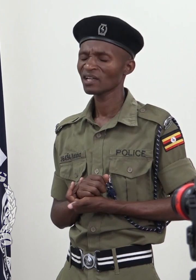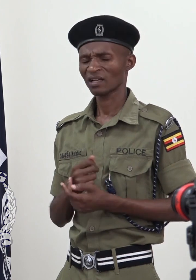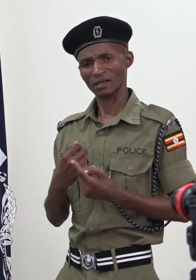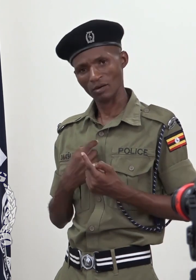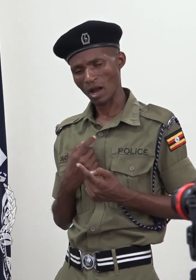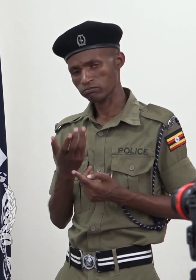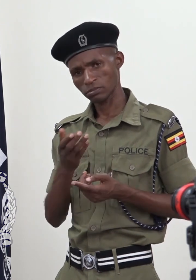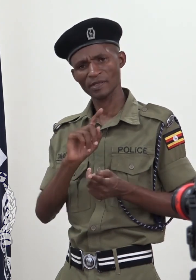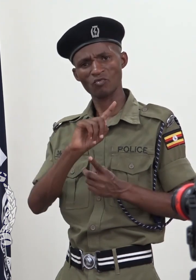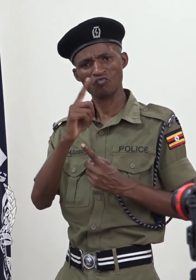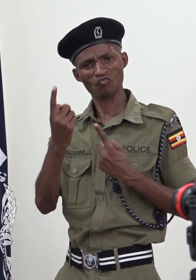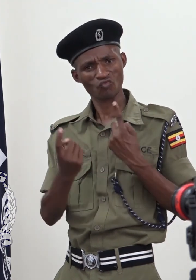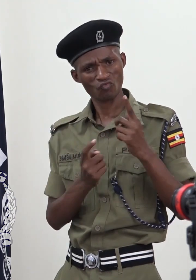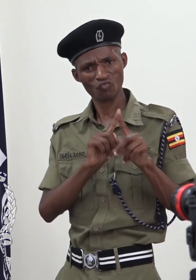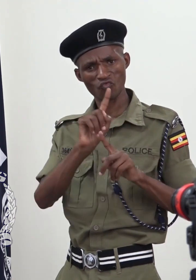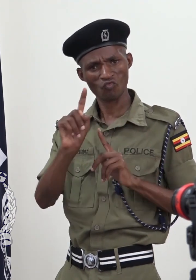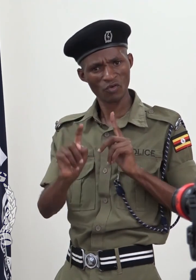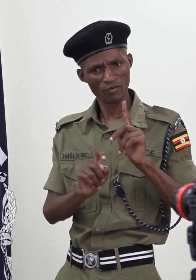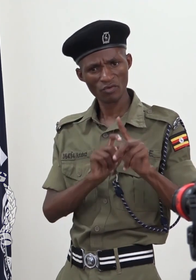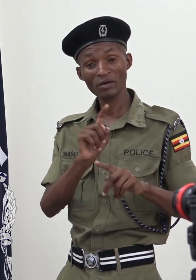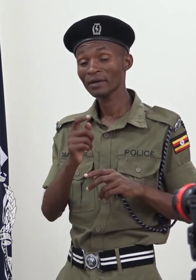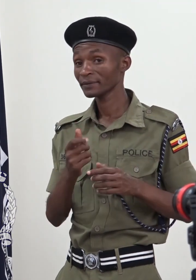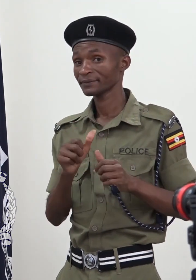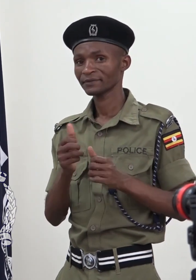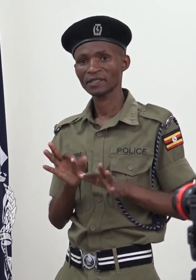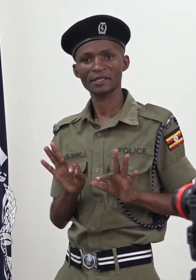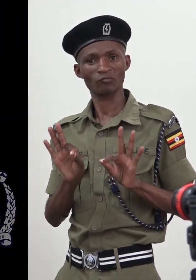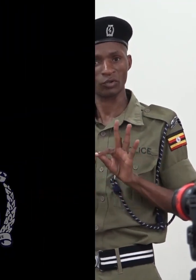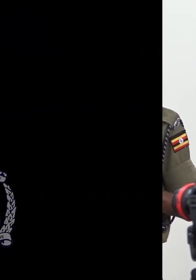there are questions there that we shall need to establish.